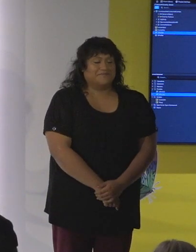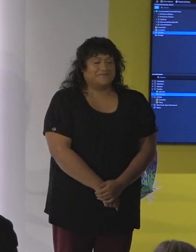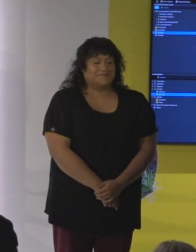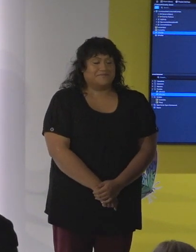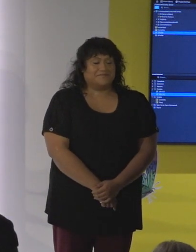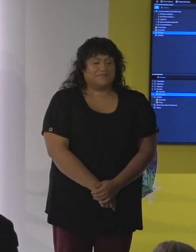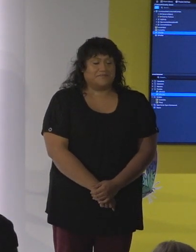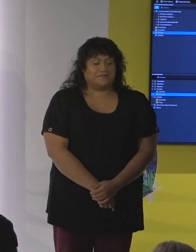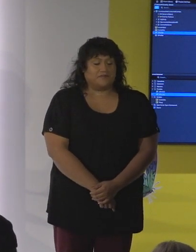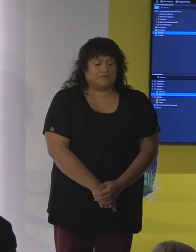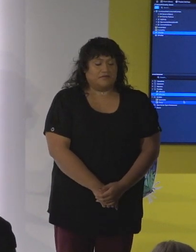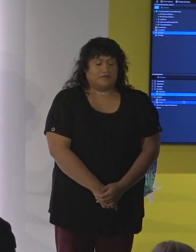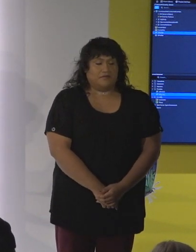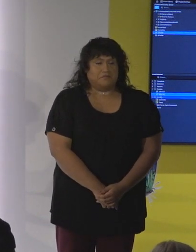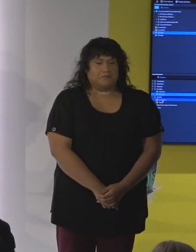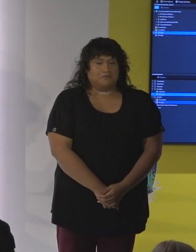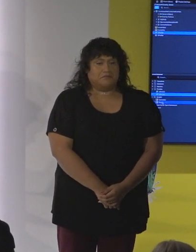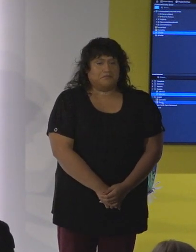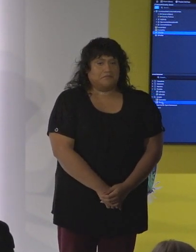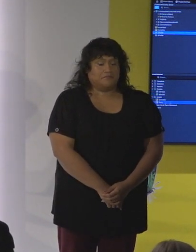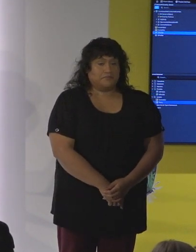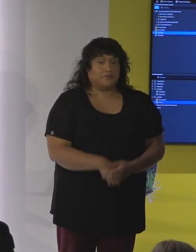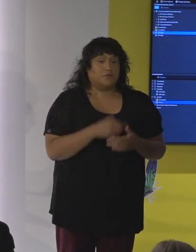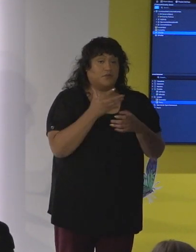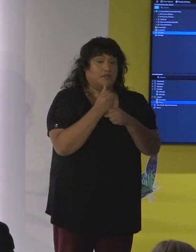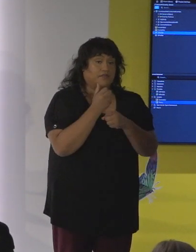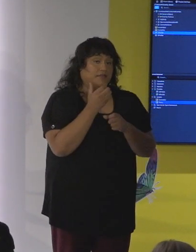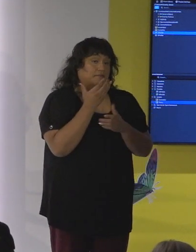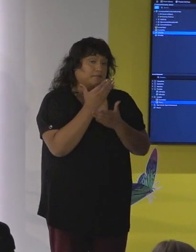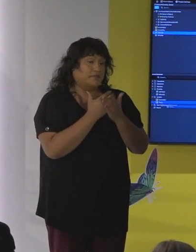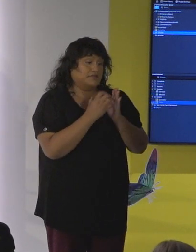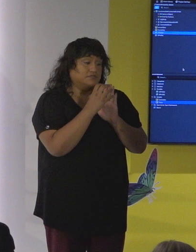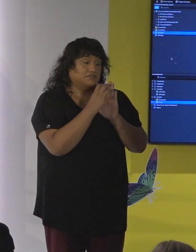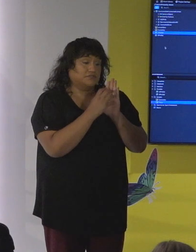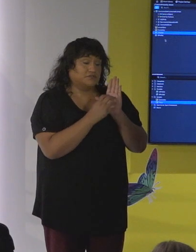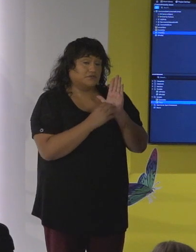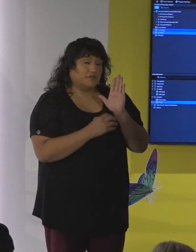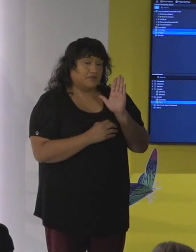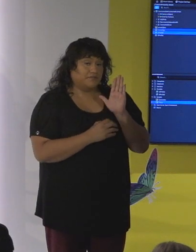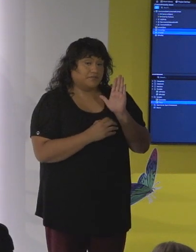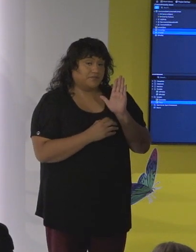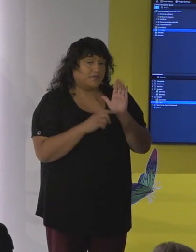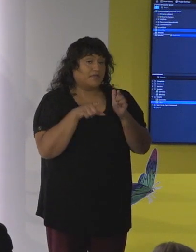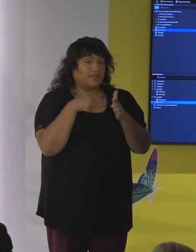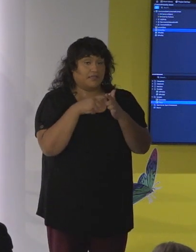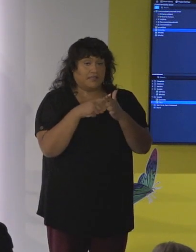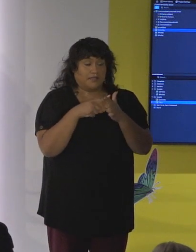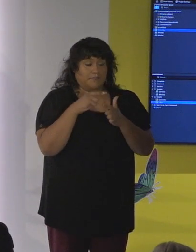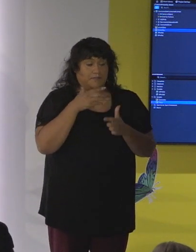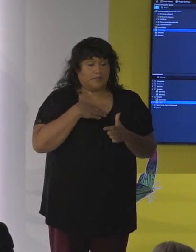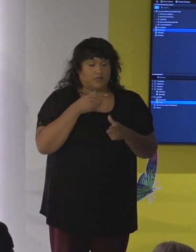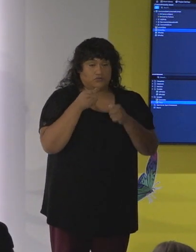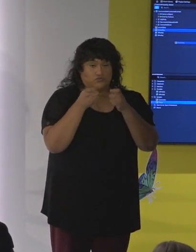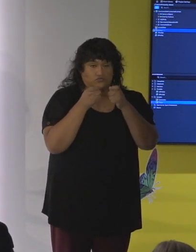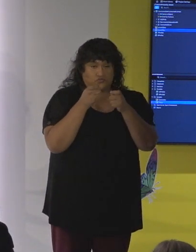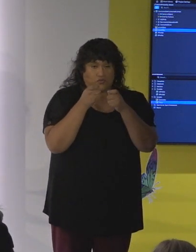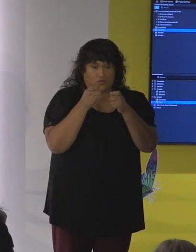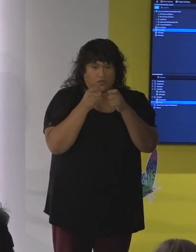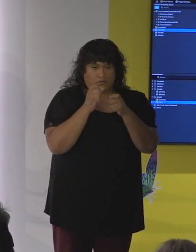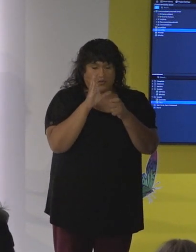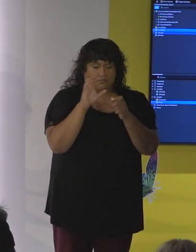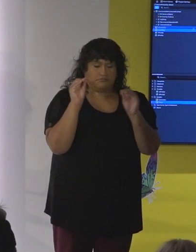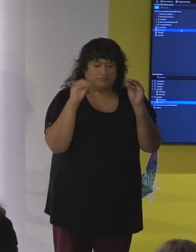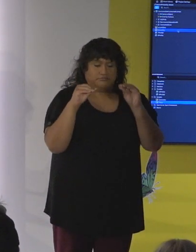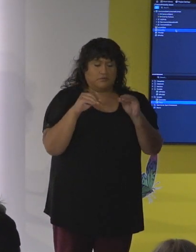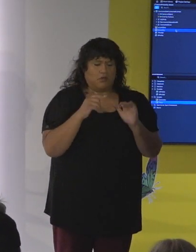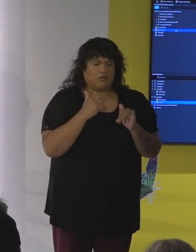Each of my X and O's are going to get this piece script. And I'm going to populate my controller. Oh, we got to scroll down a